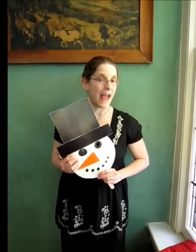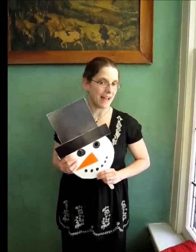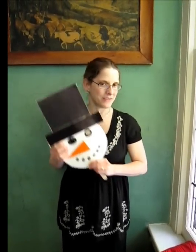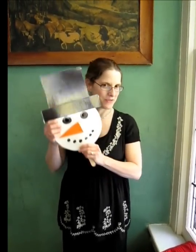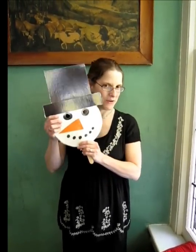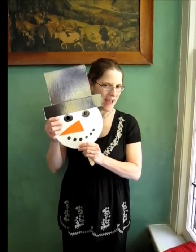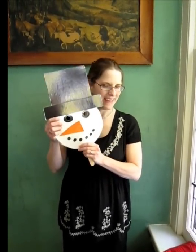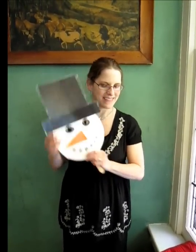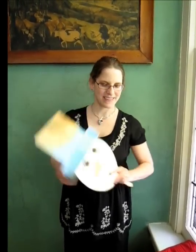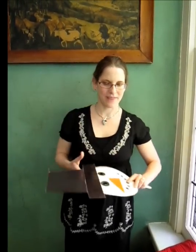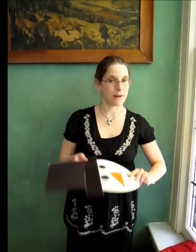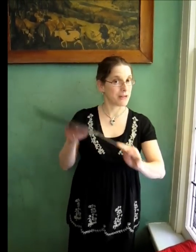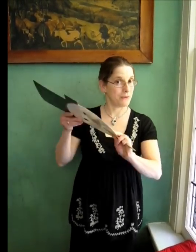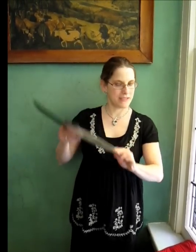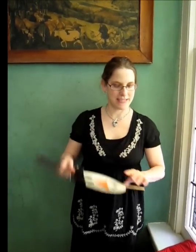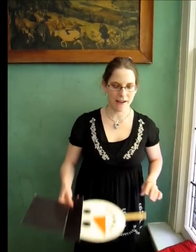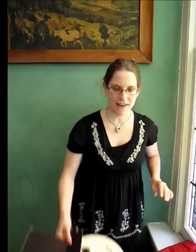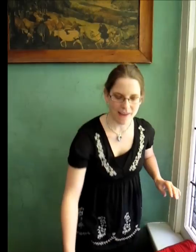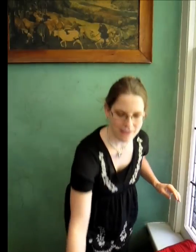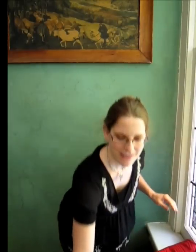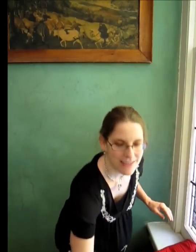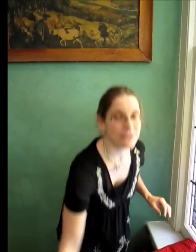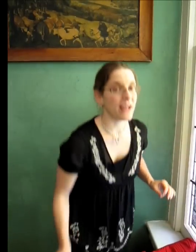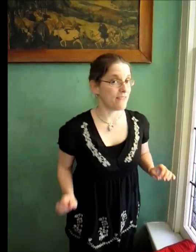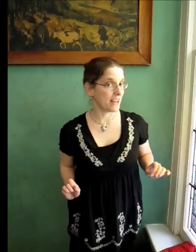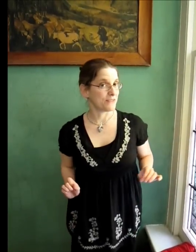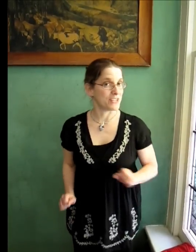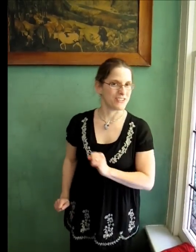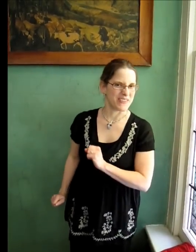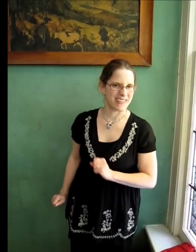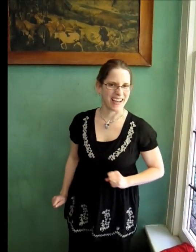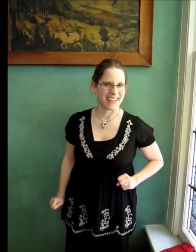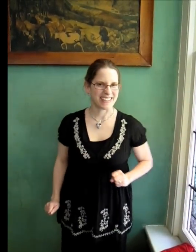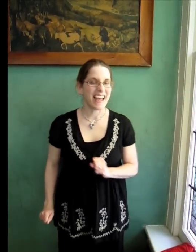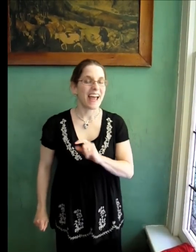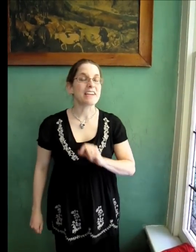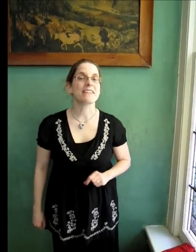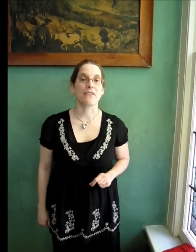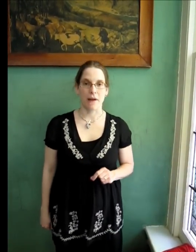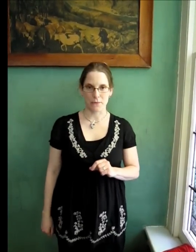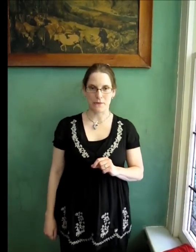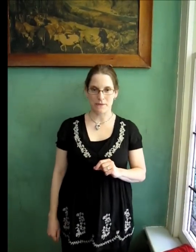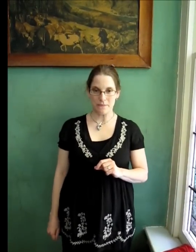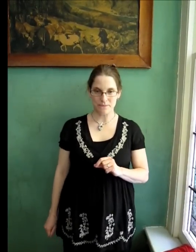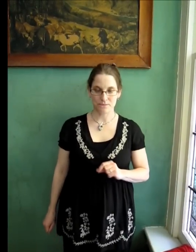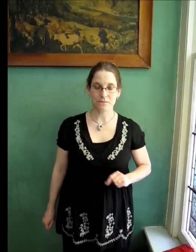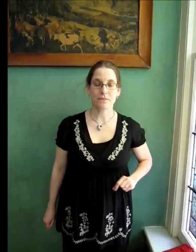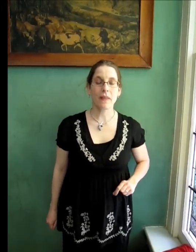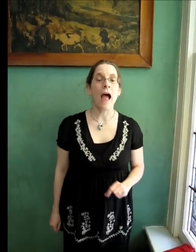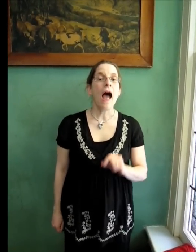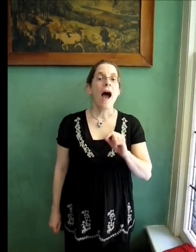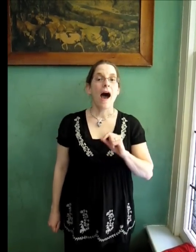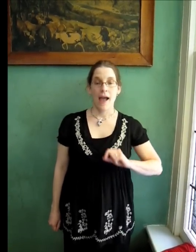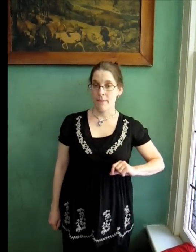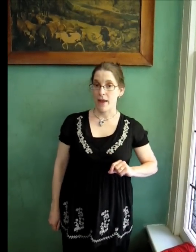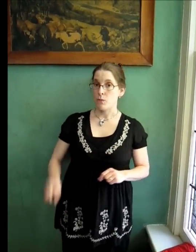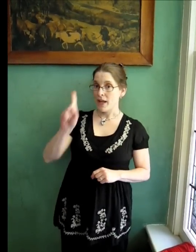hats or their masks. And I'm going to put this down now, so I have hands free to show you the signs. And here's how the rhyme goes. I made one